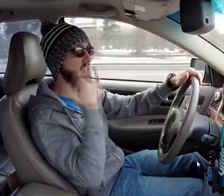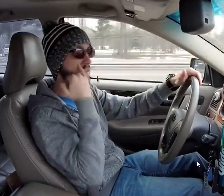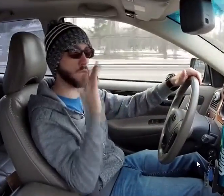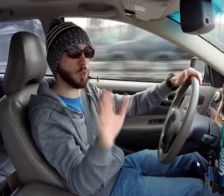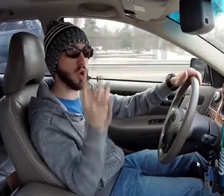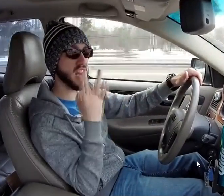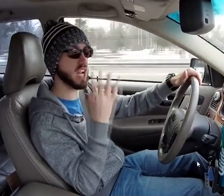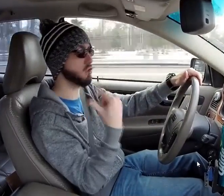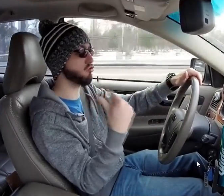So if there's a red light